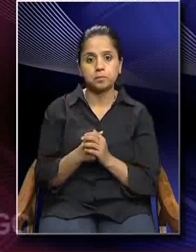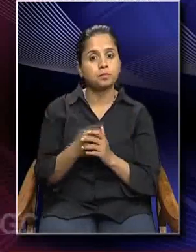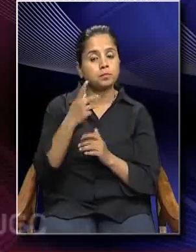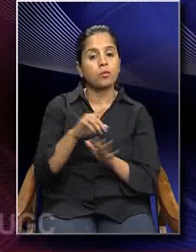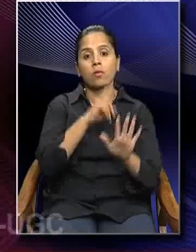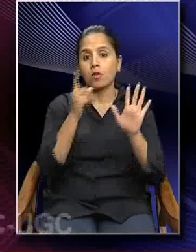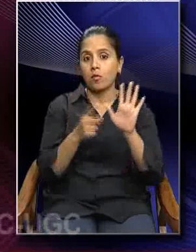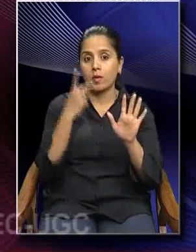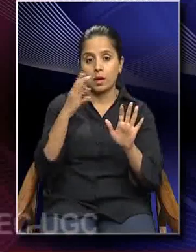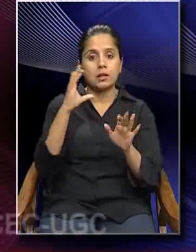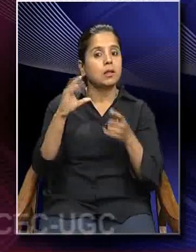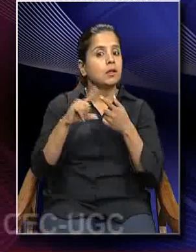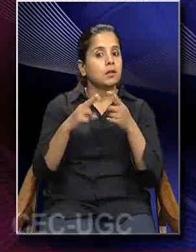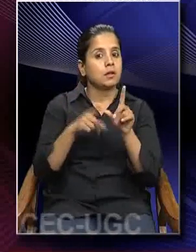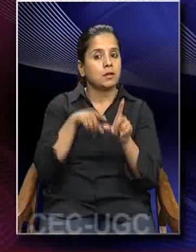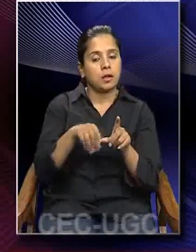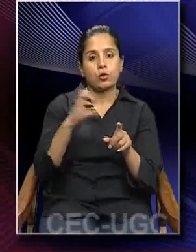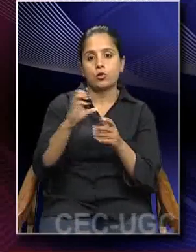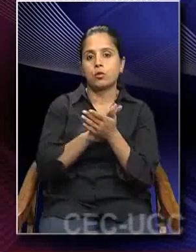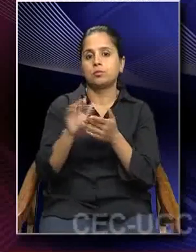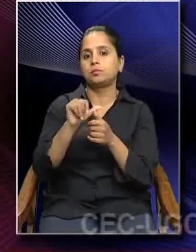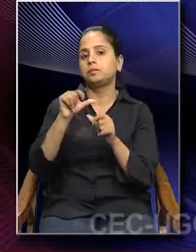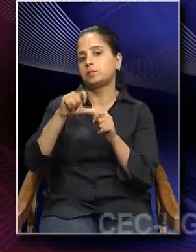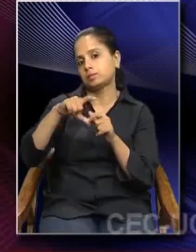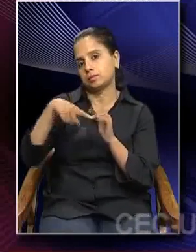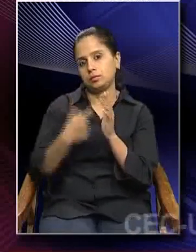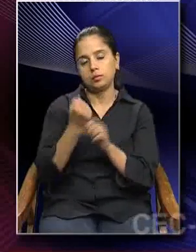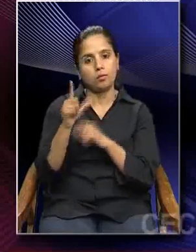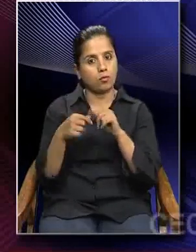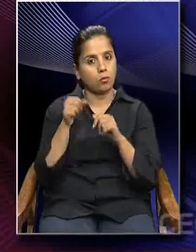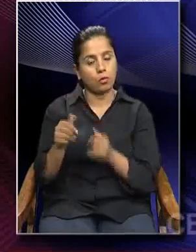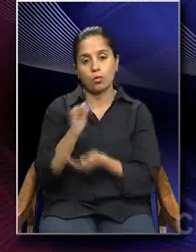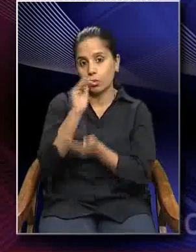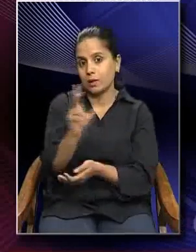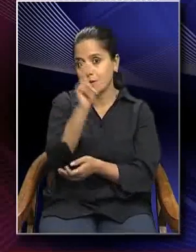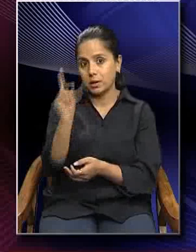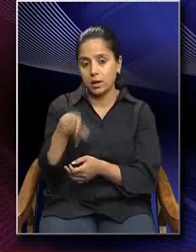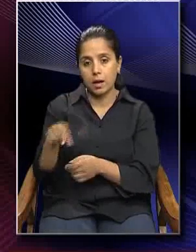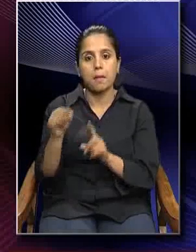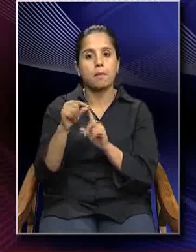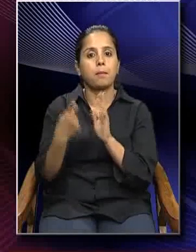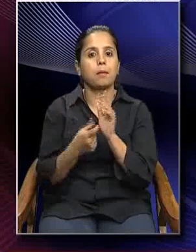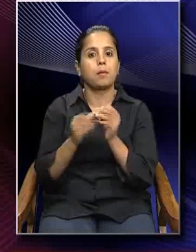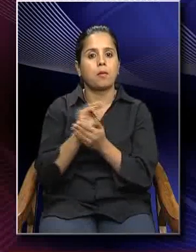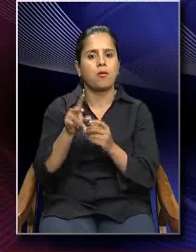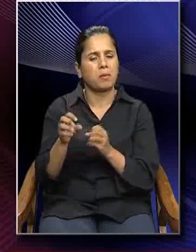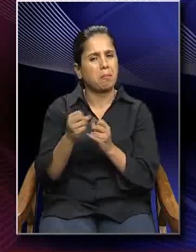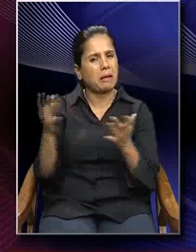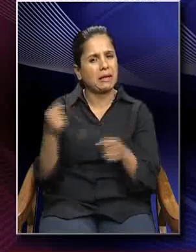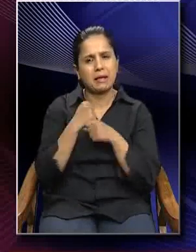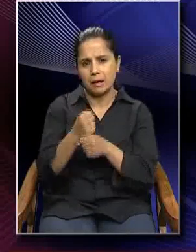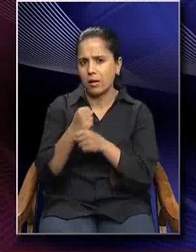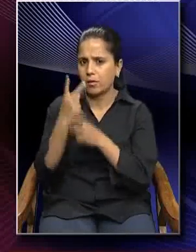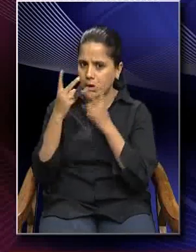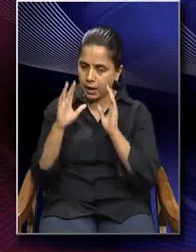5th century, Chandragupta II's daughter, Queen Prabhavati, gave several gifts.